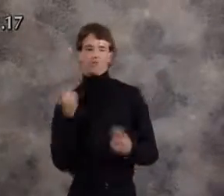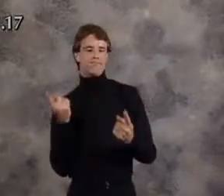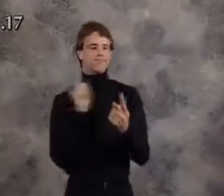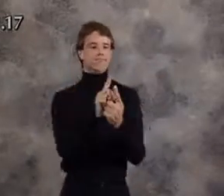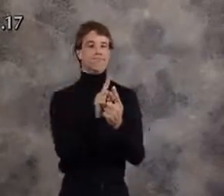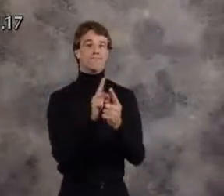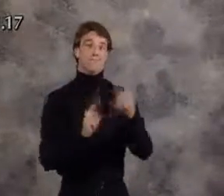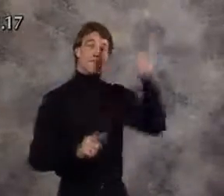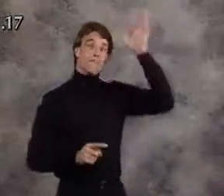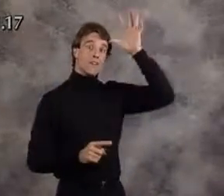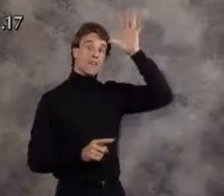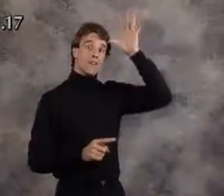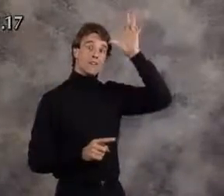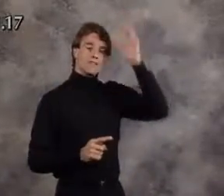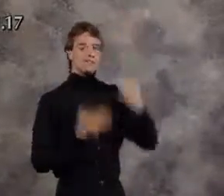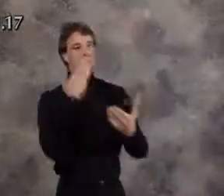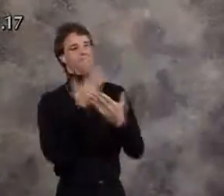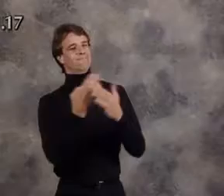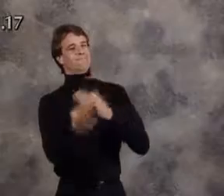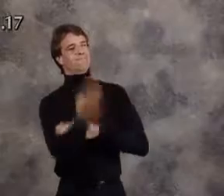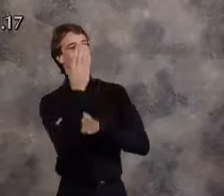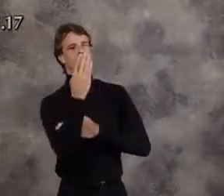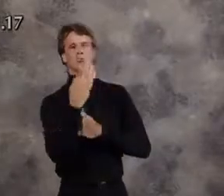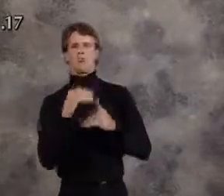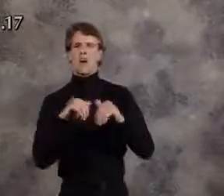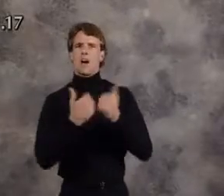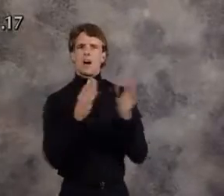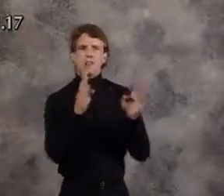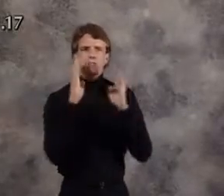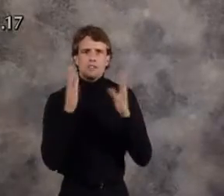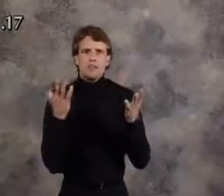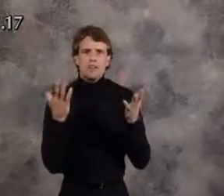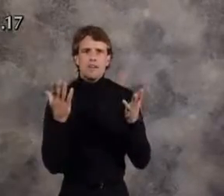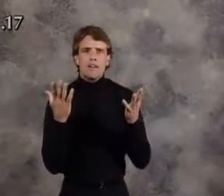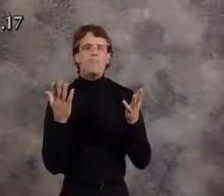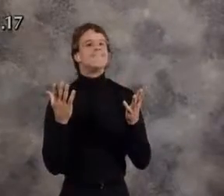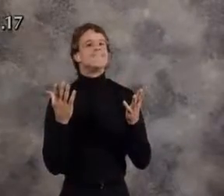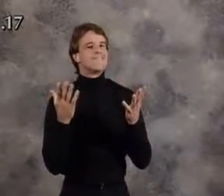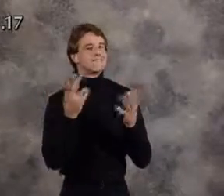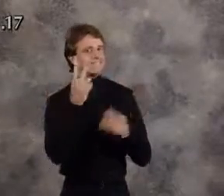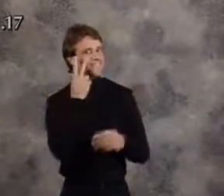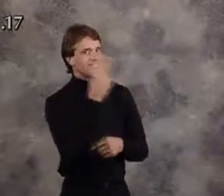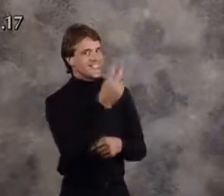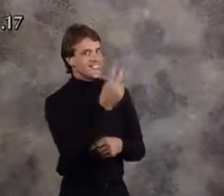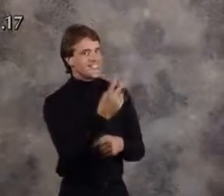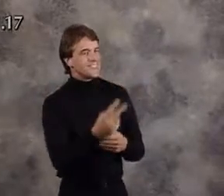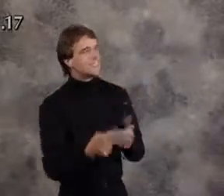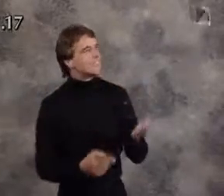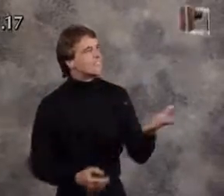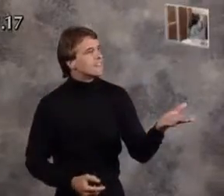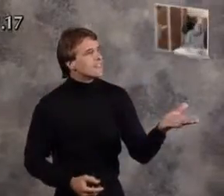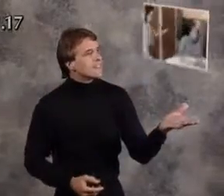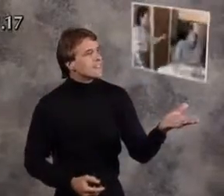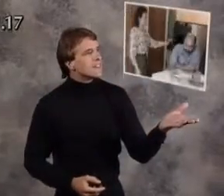When the mother wished to say good morning to the father, what did she do? Well, let's see.